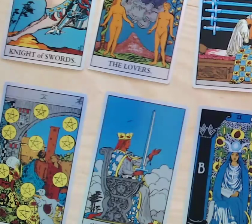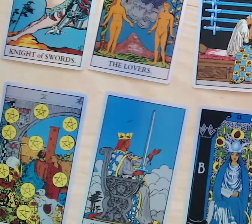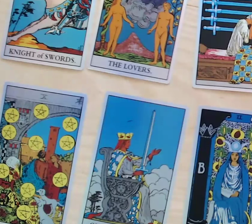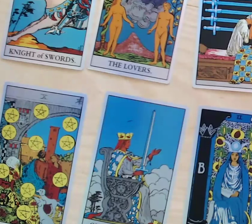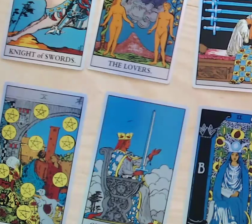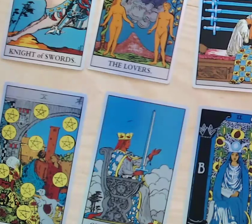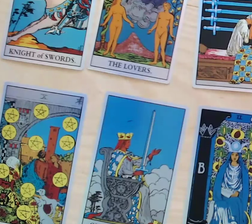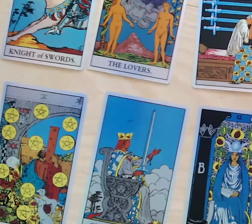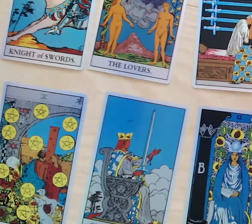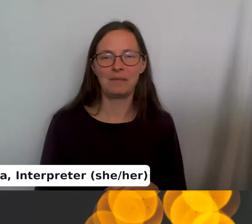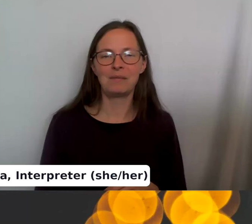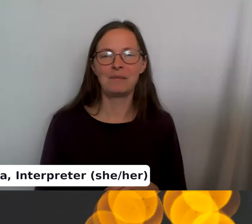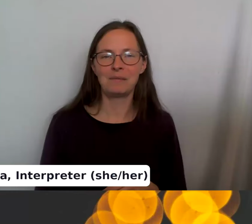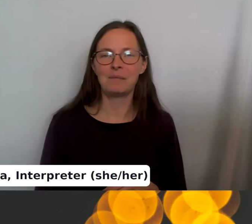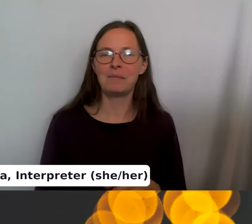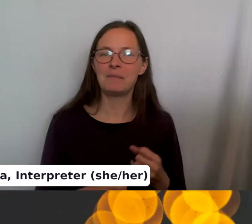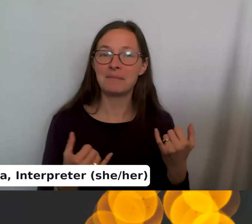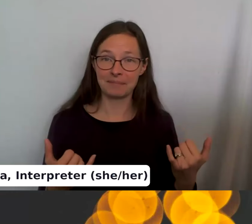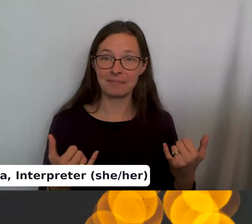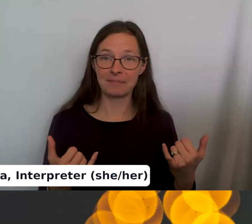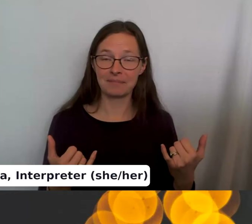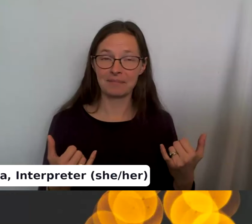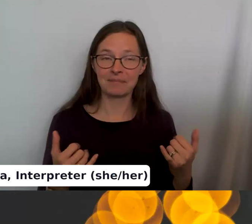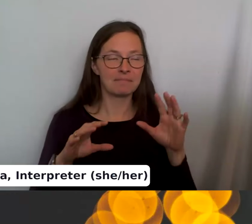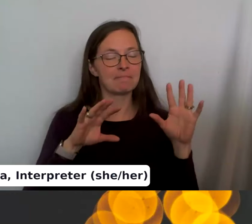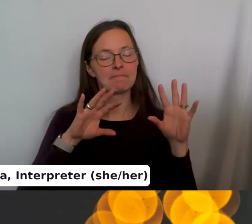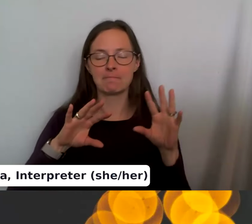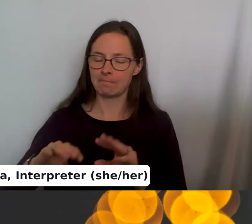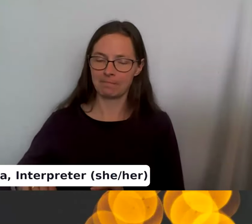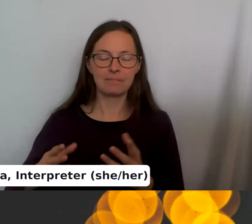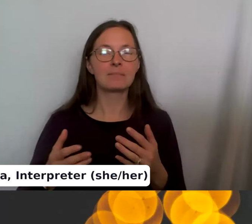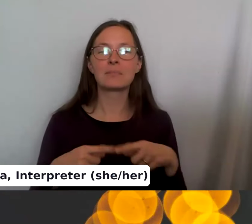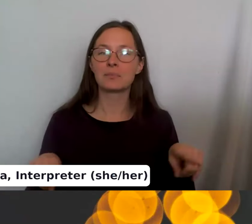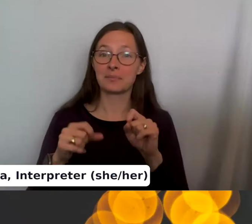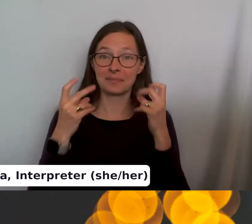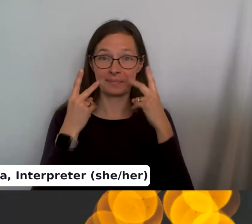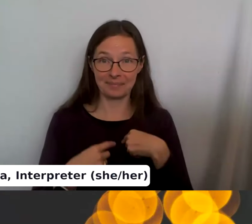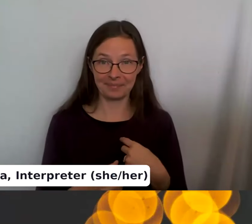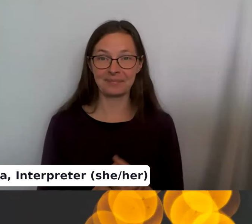so let's bring this down now so you can just see me.